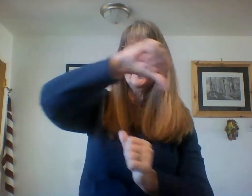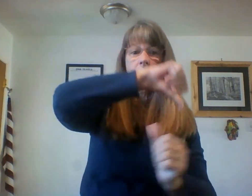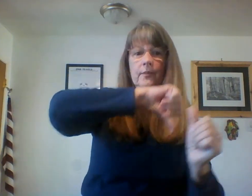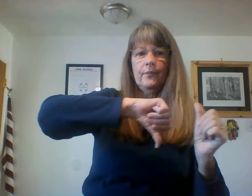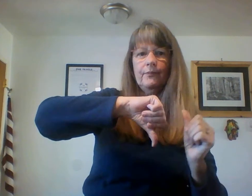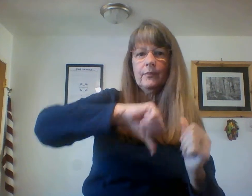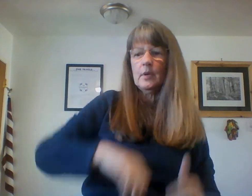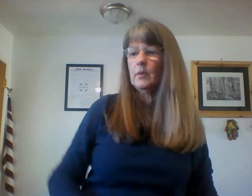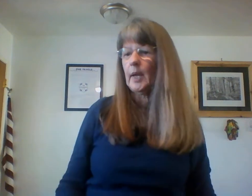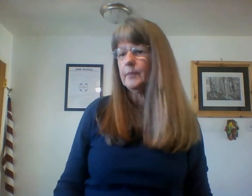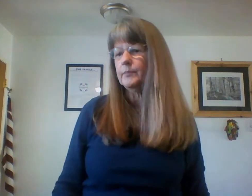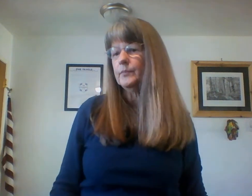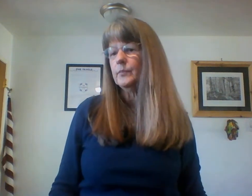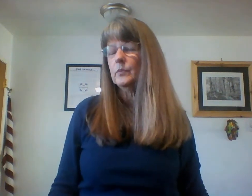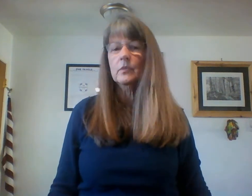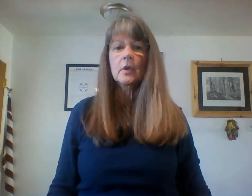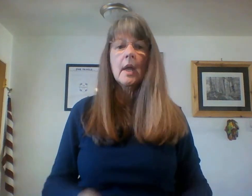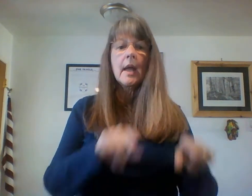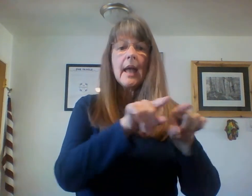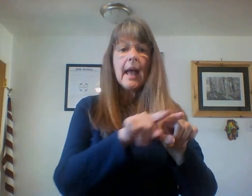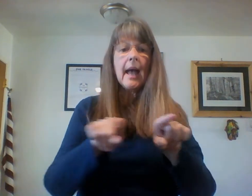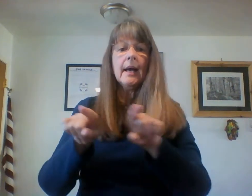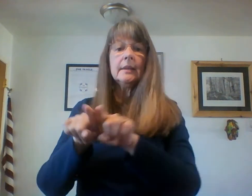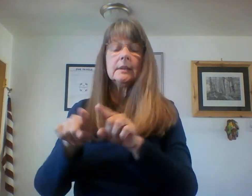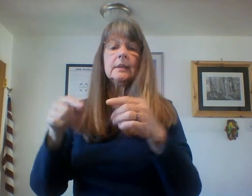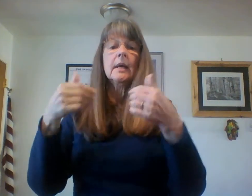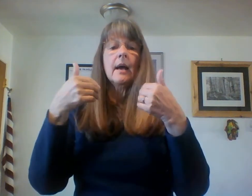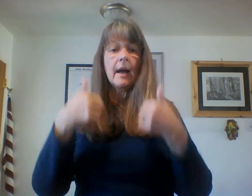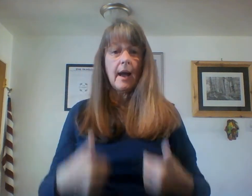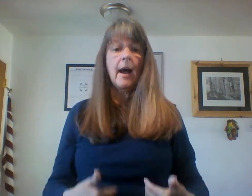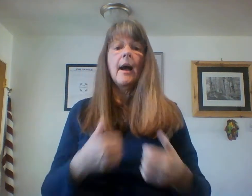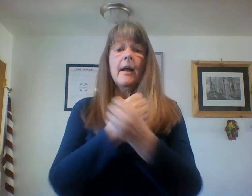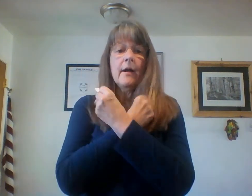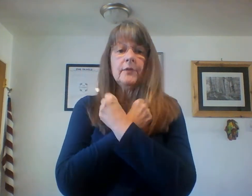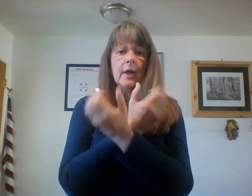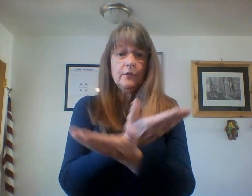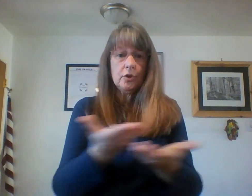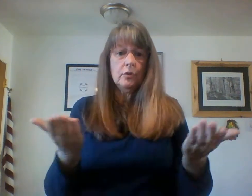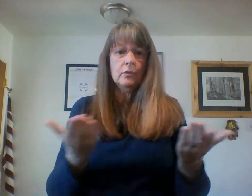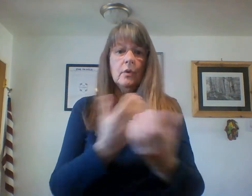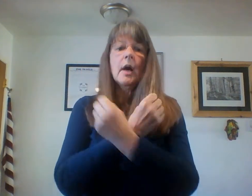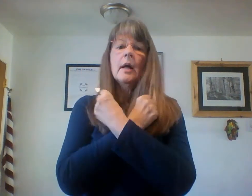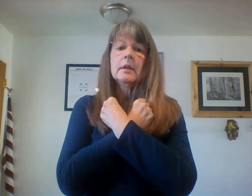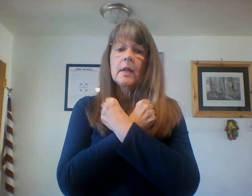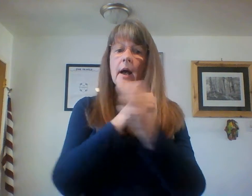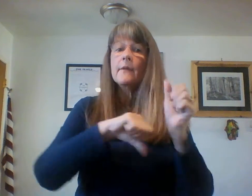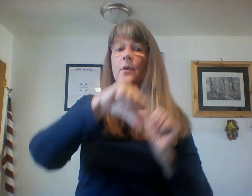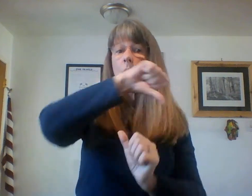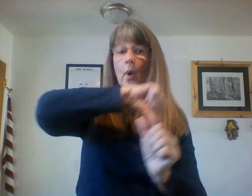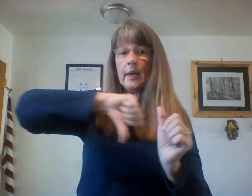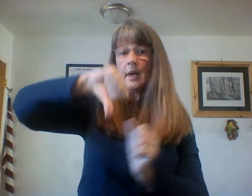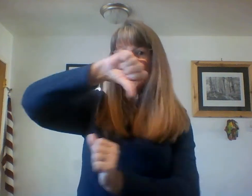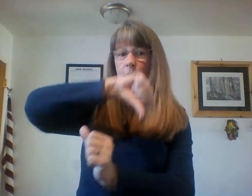another. Okay. As I have loved you, love one another.